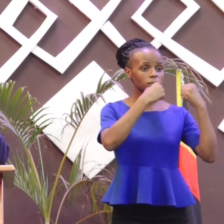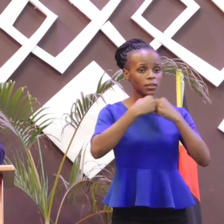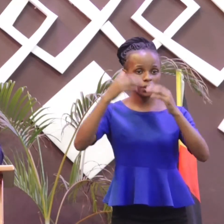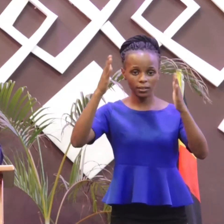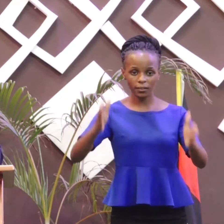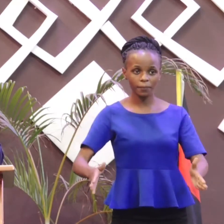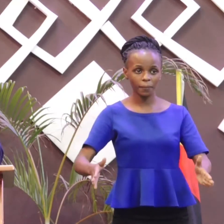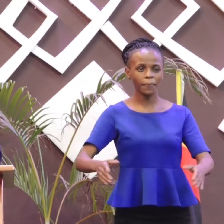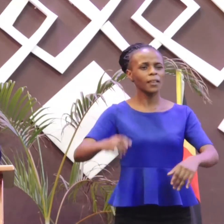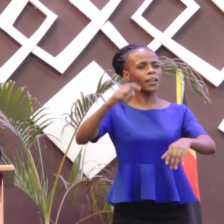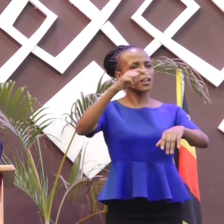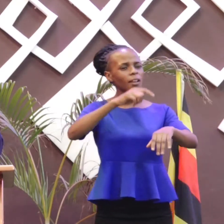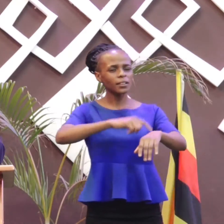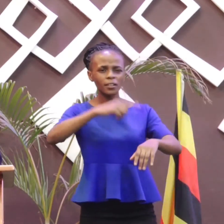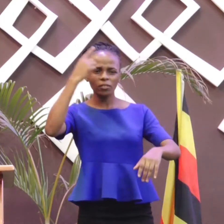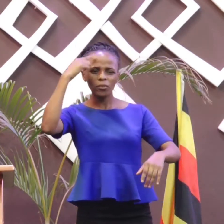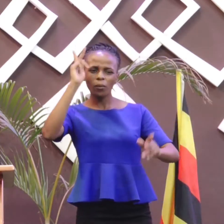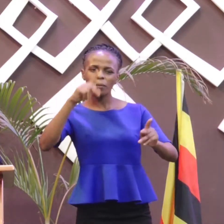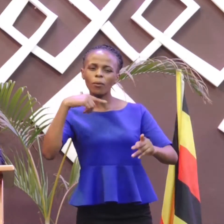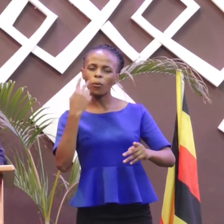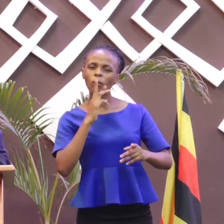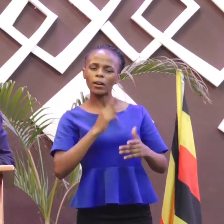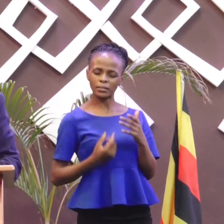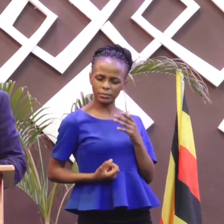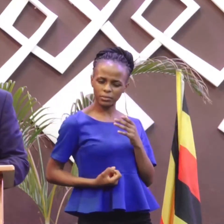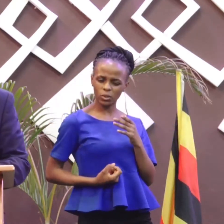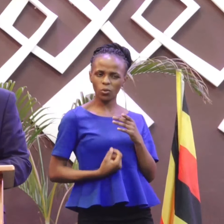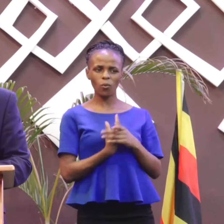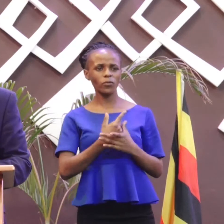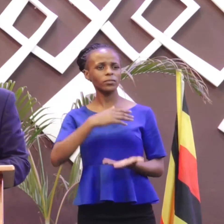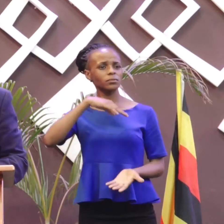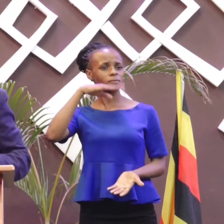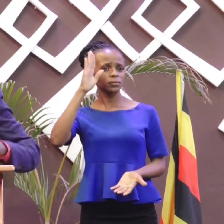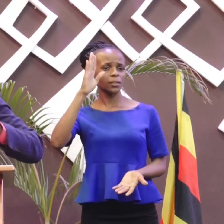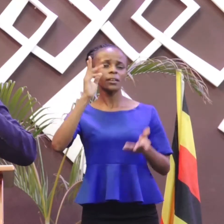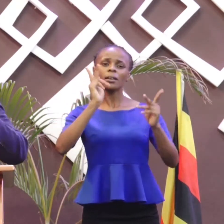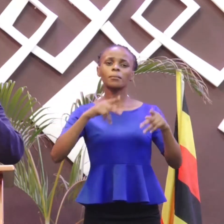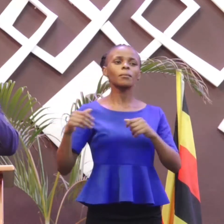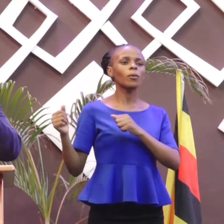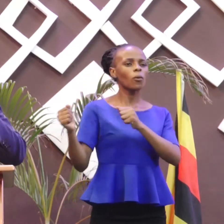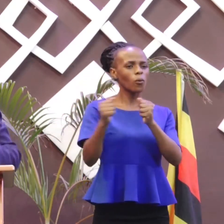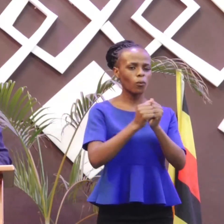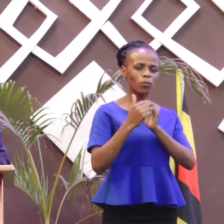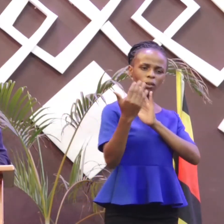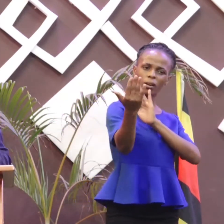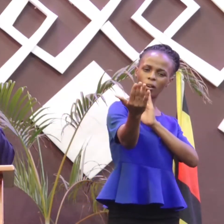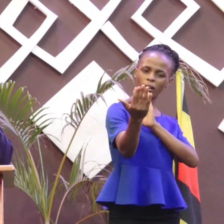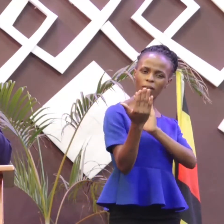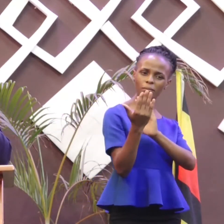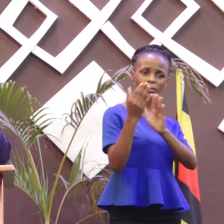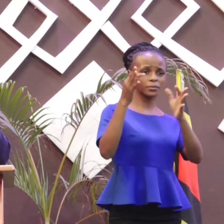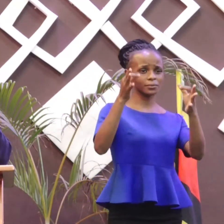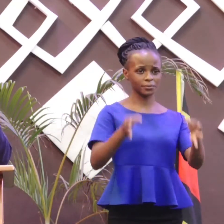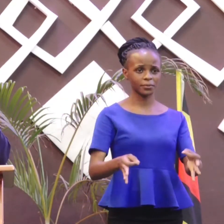a generation of people that are bold. Mulembe gwa bantu abalina obuvumu. People that confront. Abantu